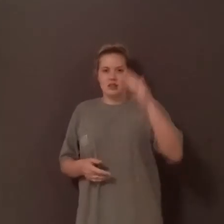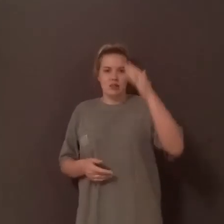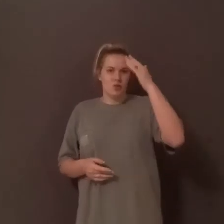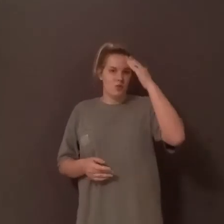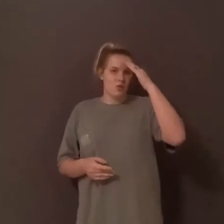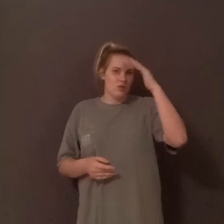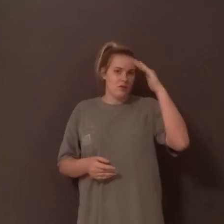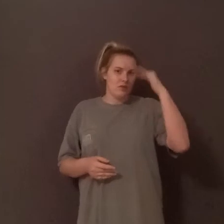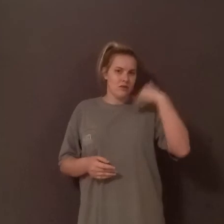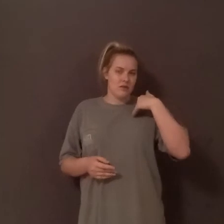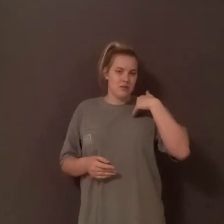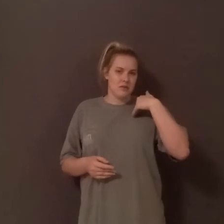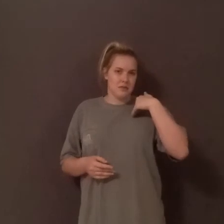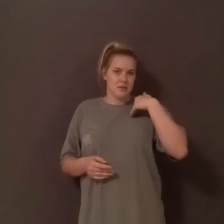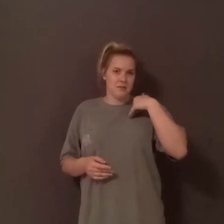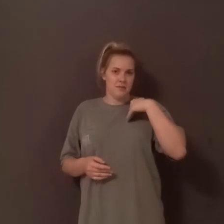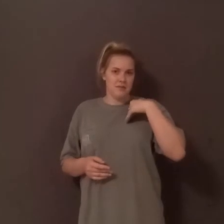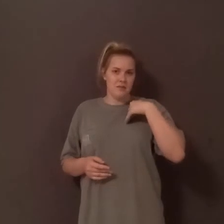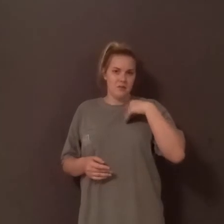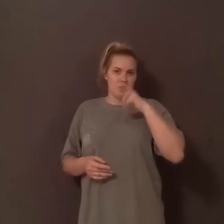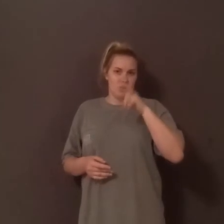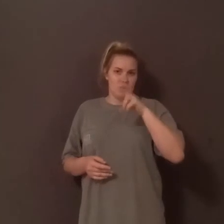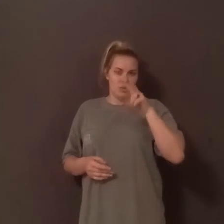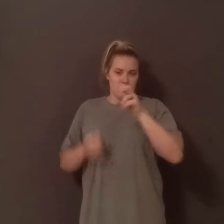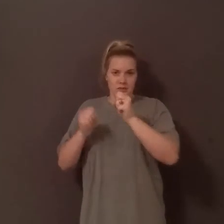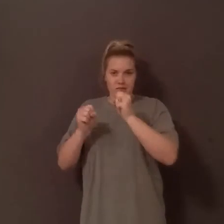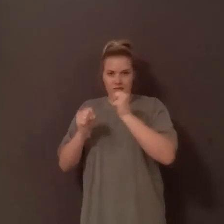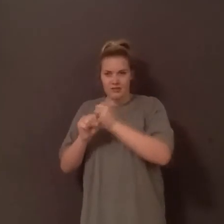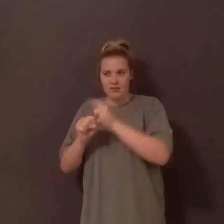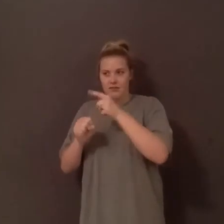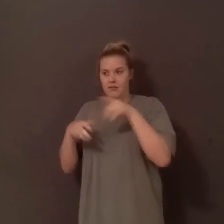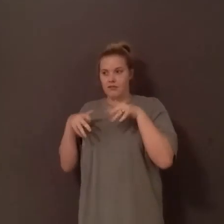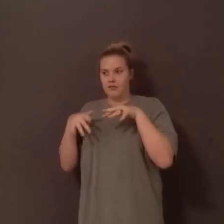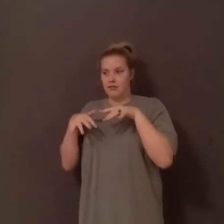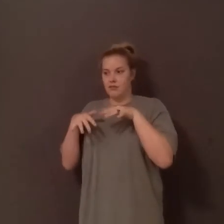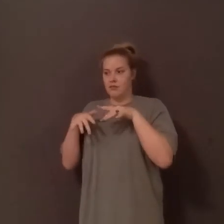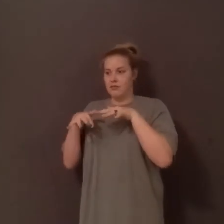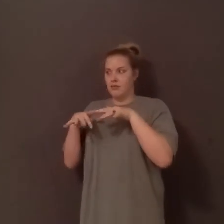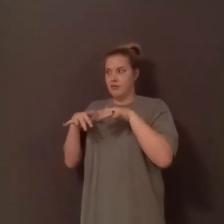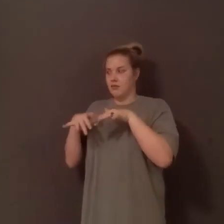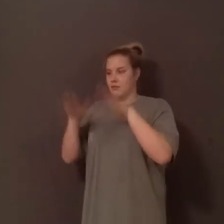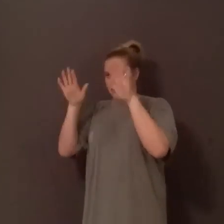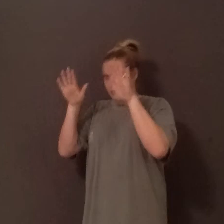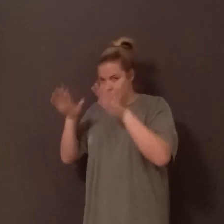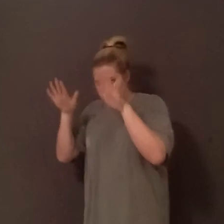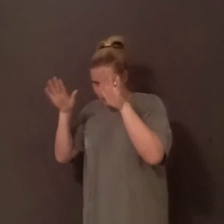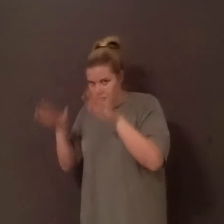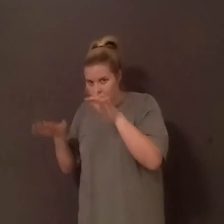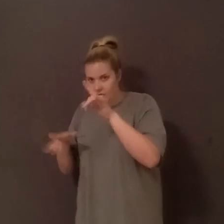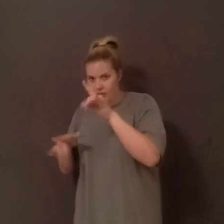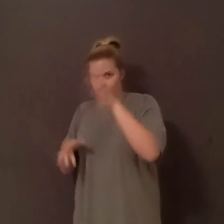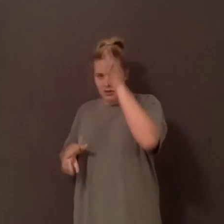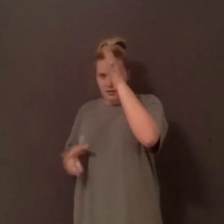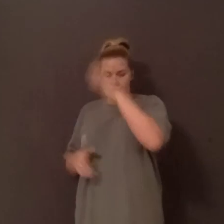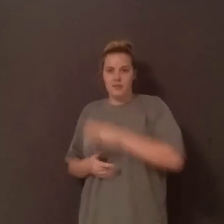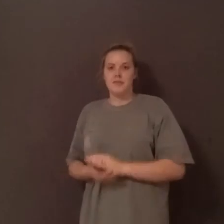the sense of why for 22 years you were working hand in glove in a devoted fashion with that guy. Well, as you said, it